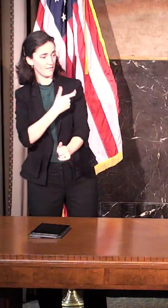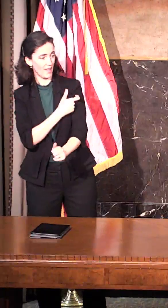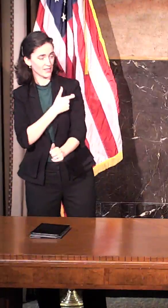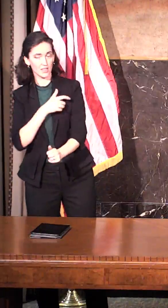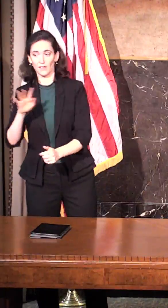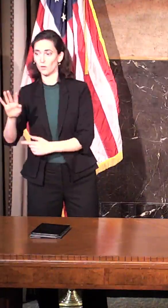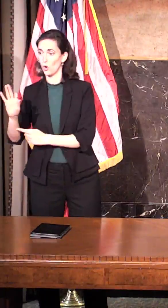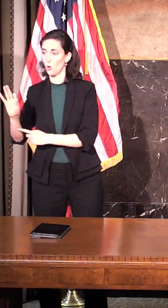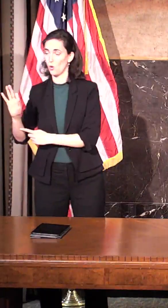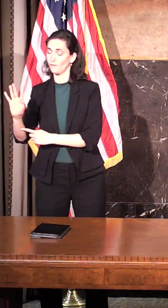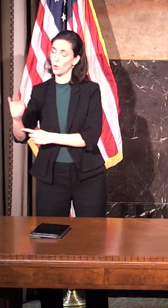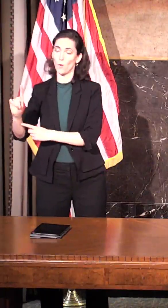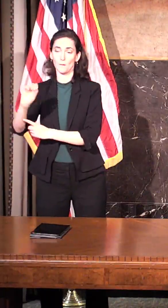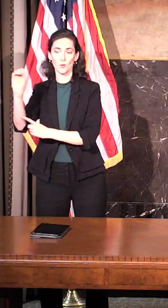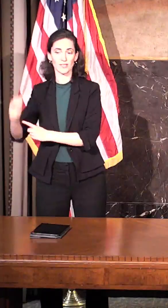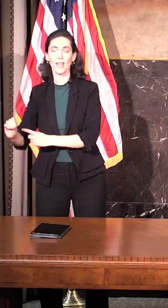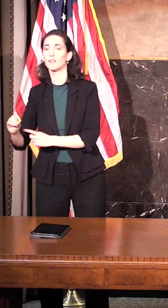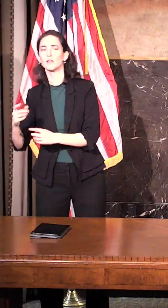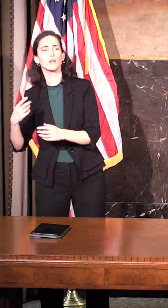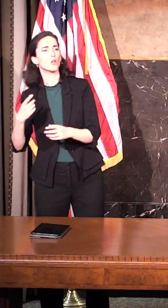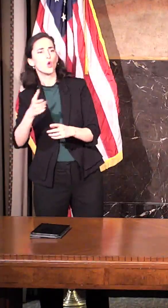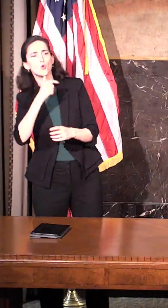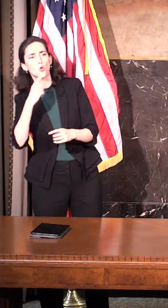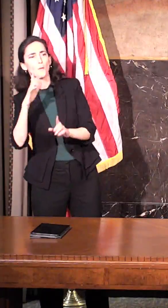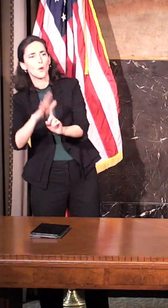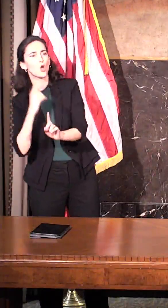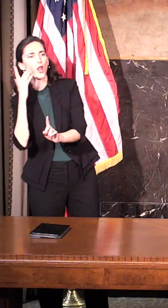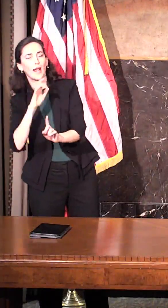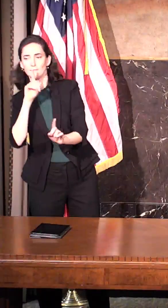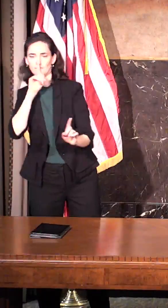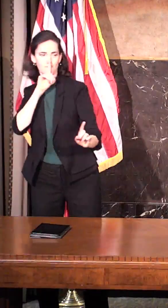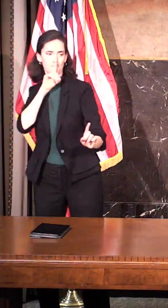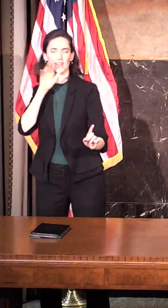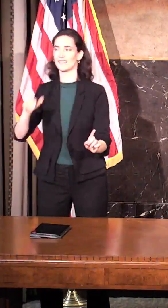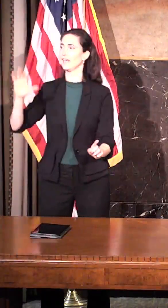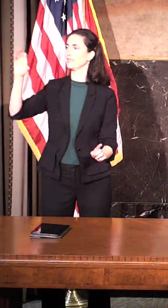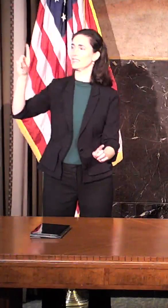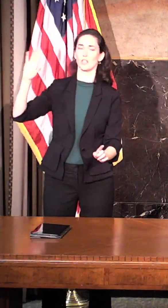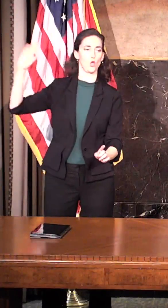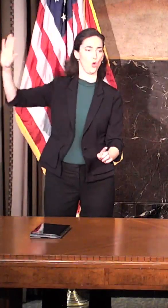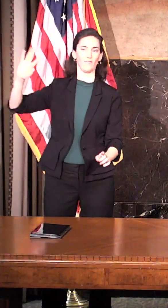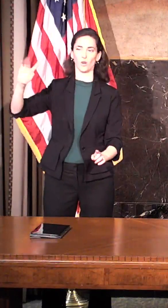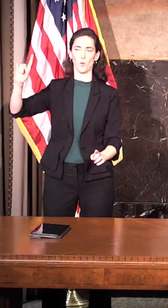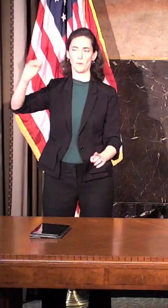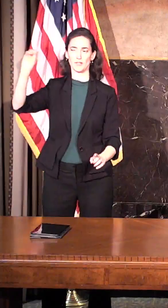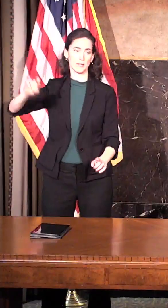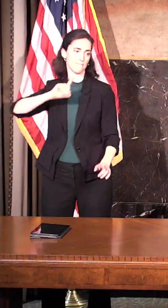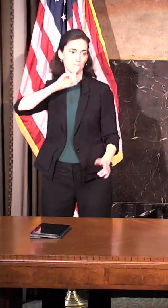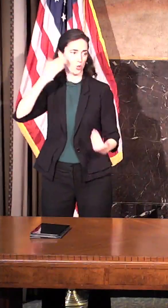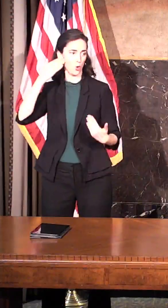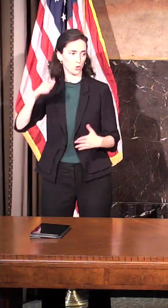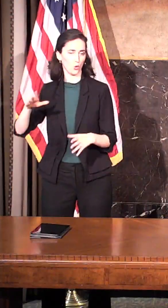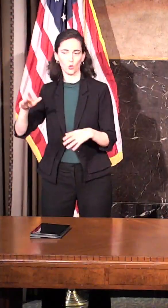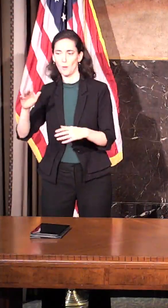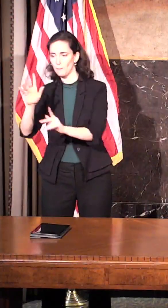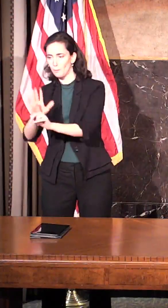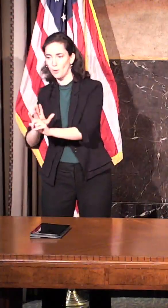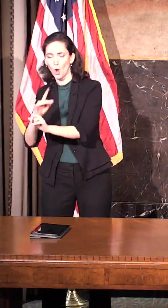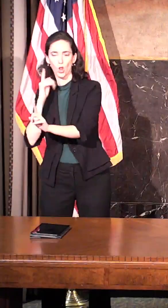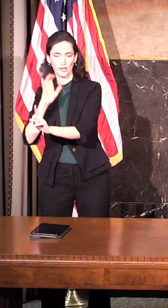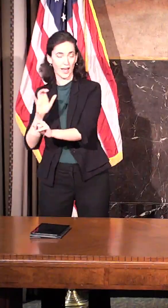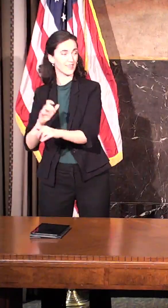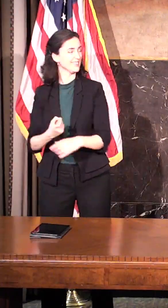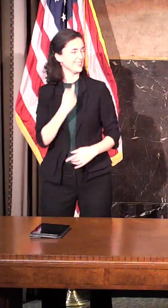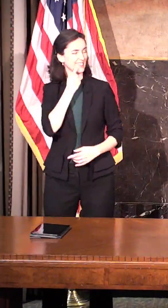does not have racial data attached to it. That's the data that the CDC put out a couple of weeks ago, and I actually had the pleasure of joining a big CDC conference